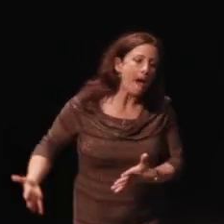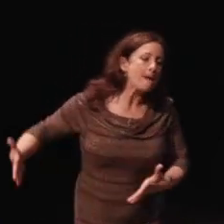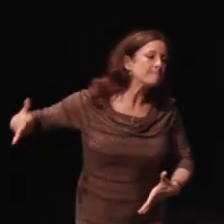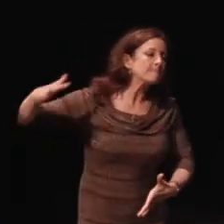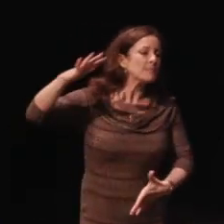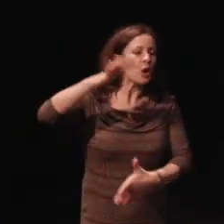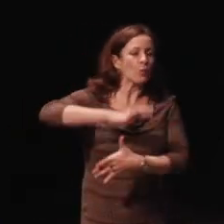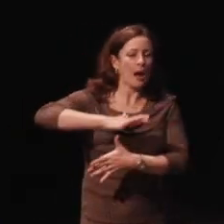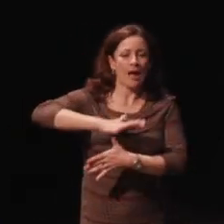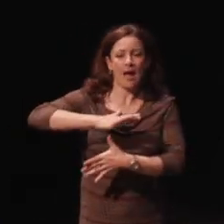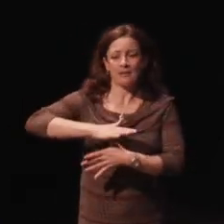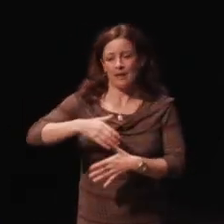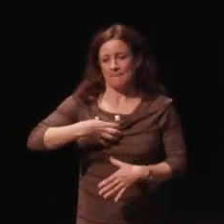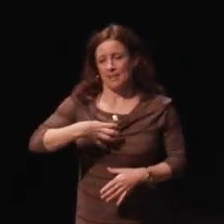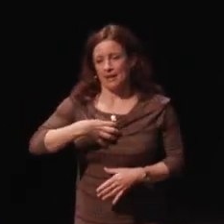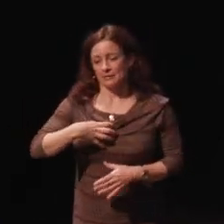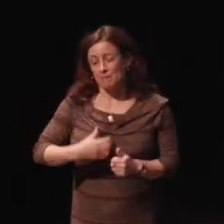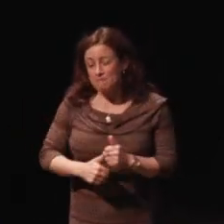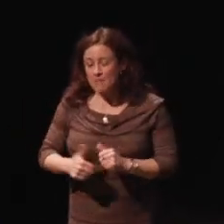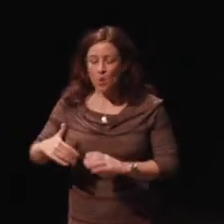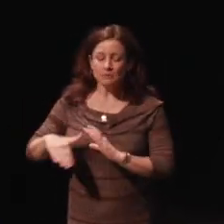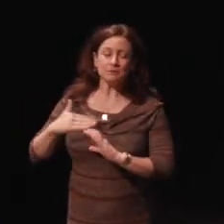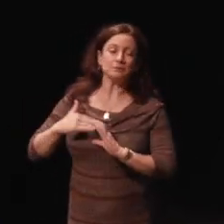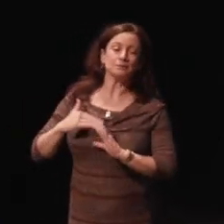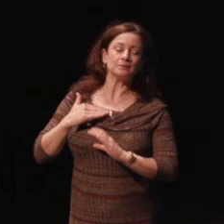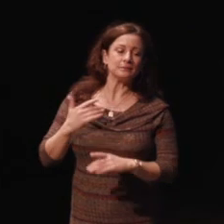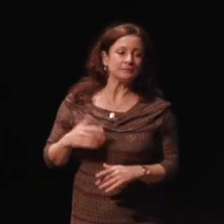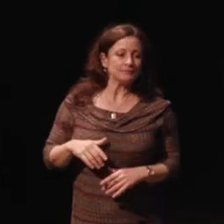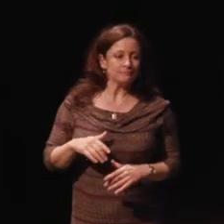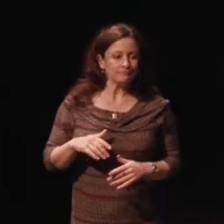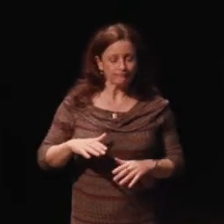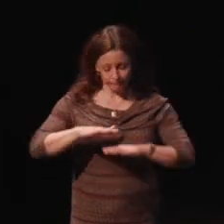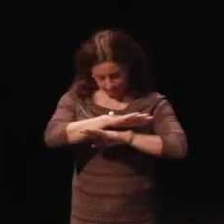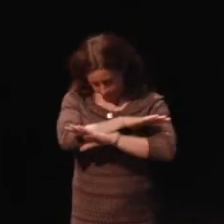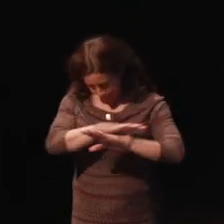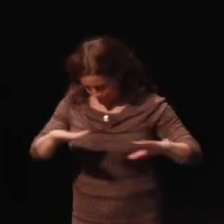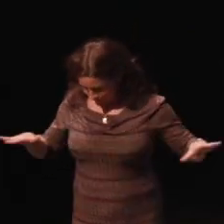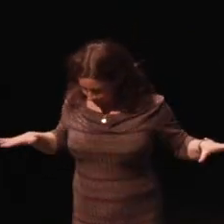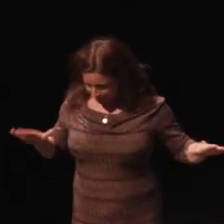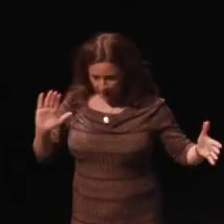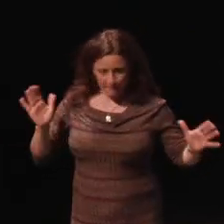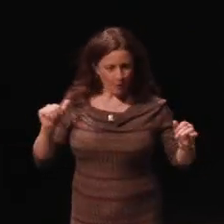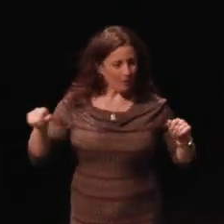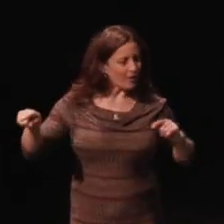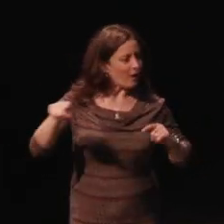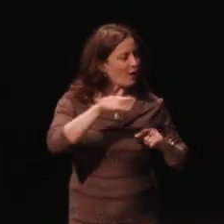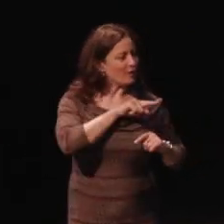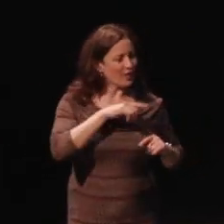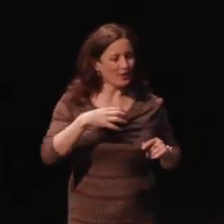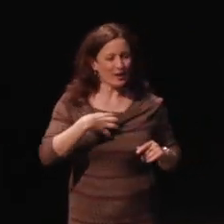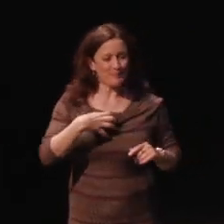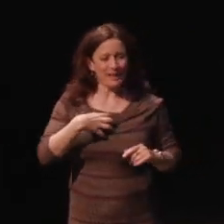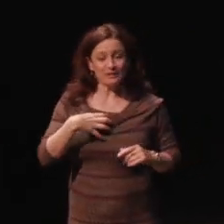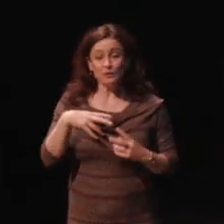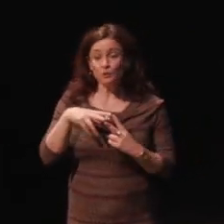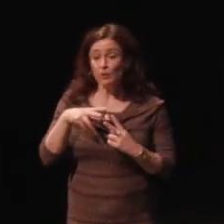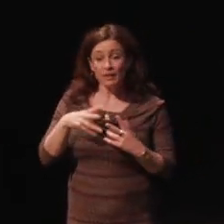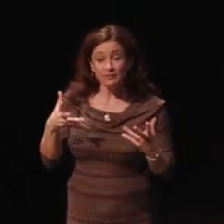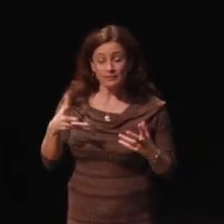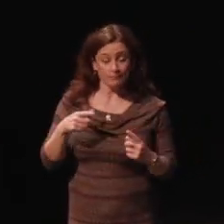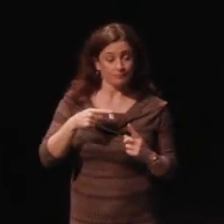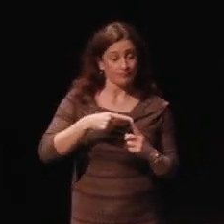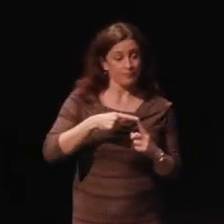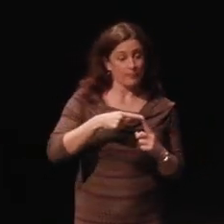the 2 biggest one I got the most emails about by far, and that's 2 things. Number